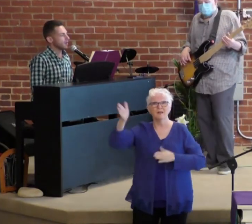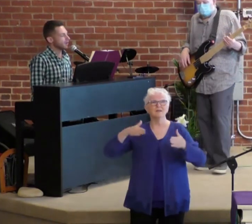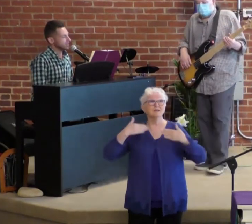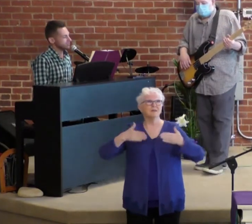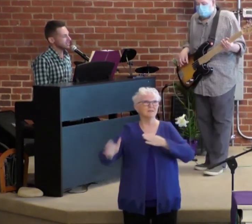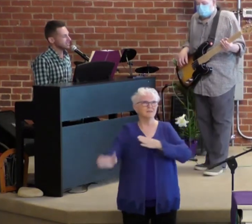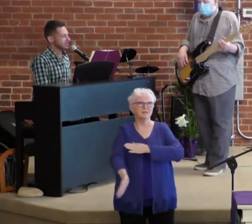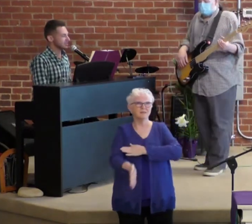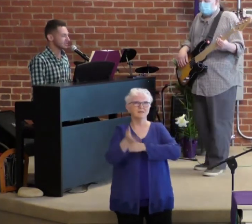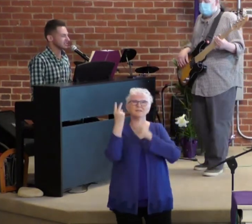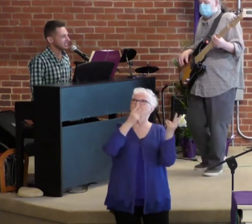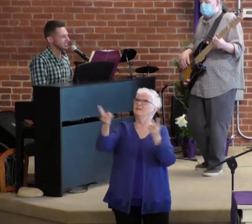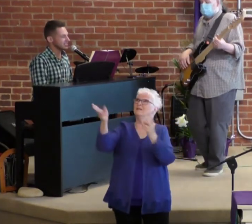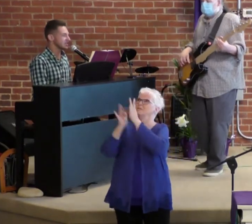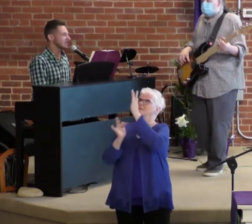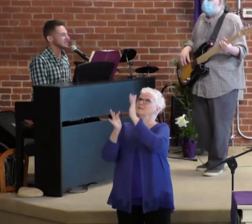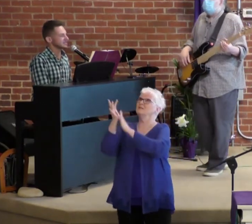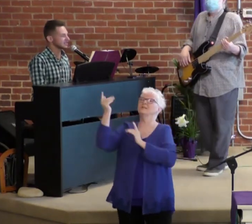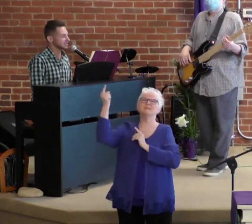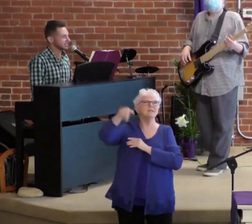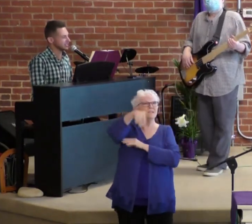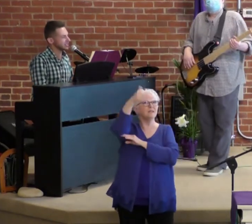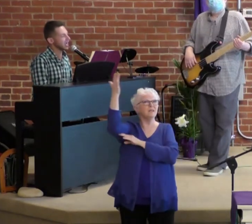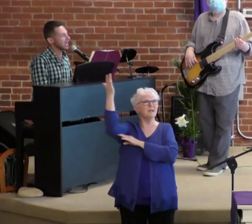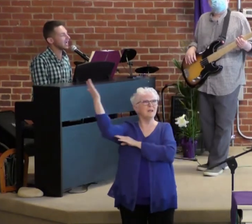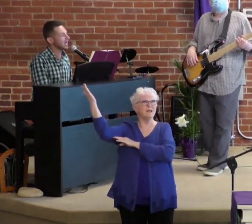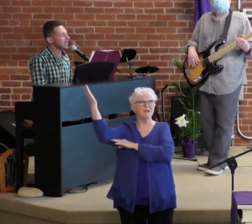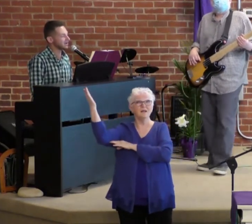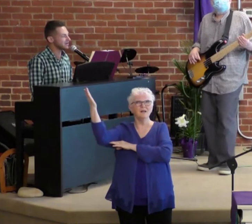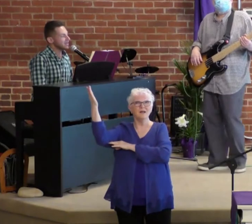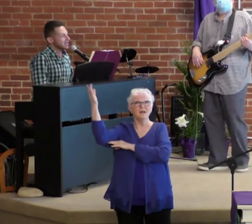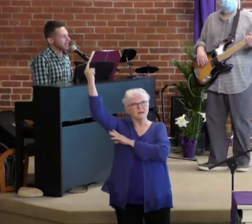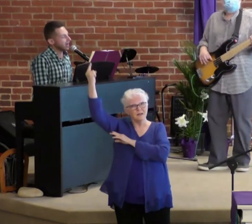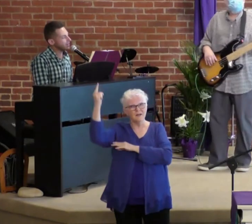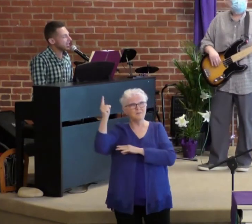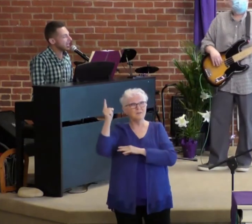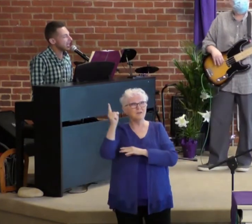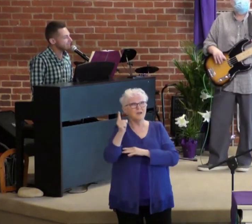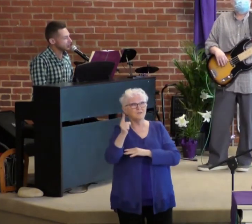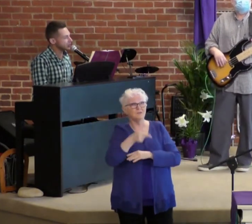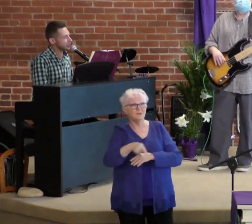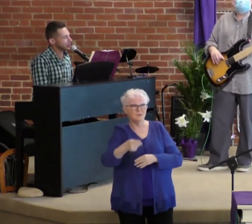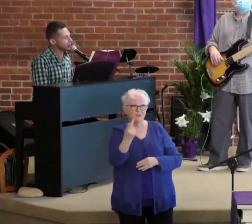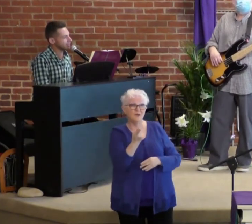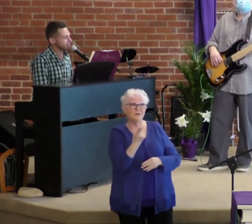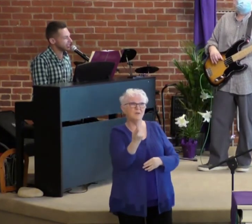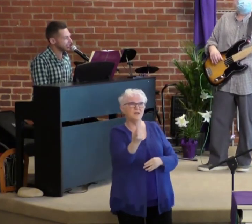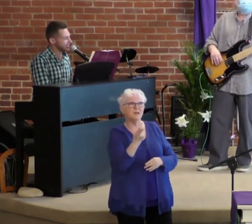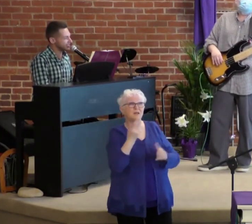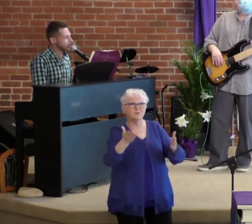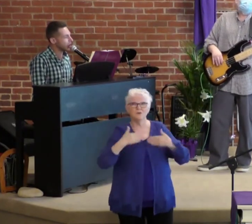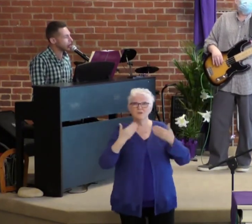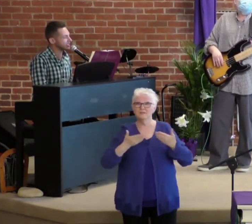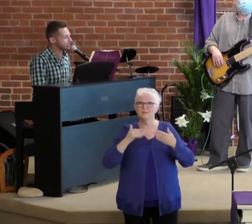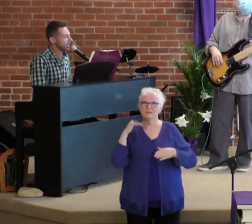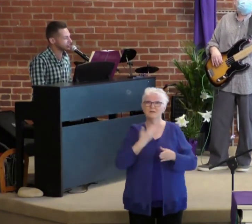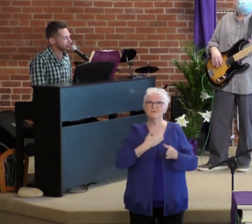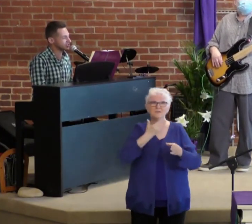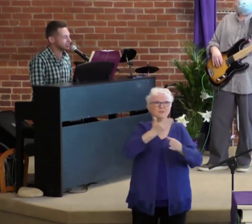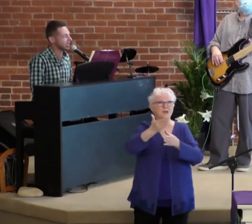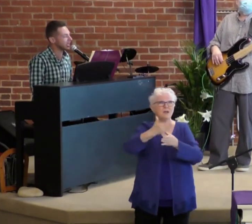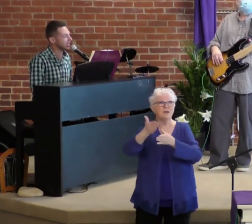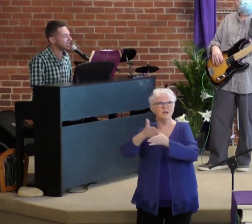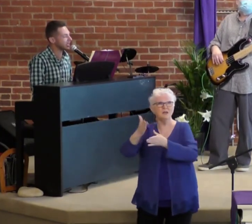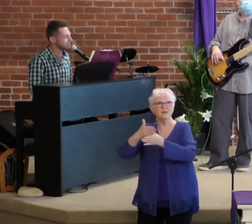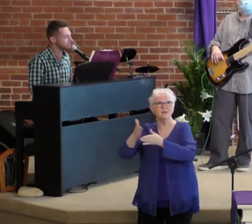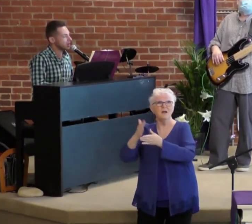Some glad morning we shall see Jesus in the air, coming after you and me, joys as